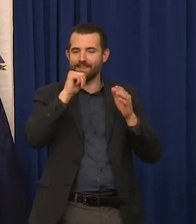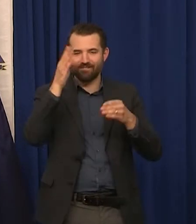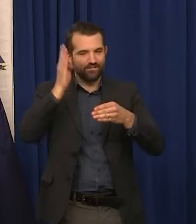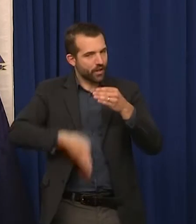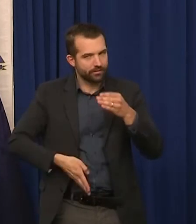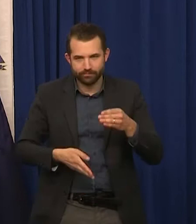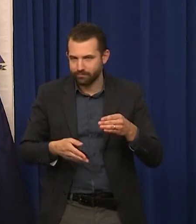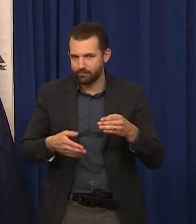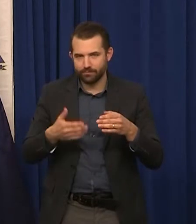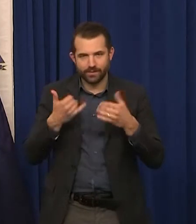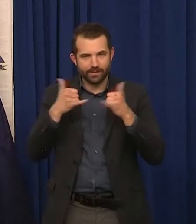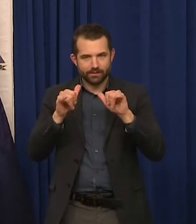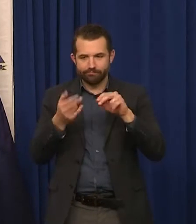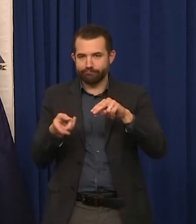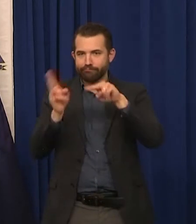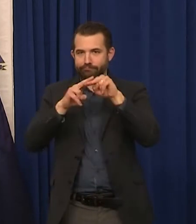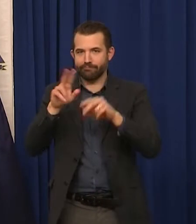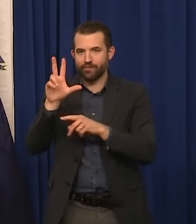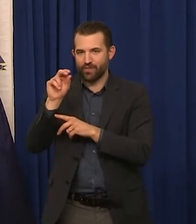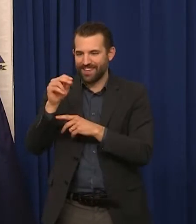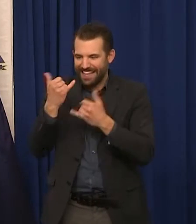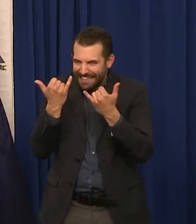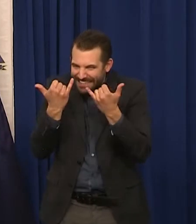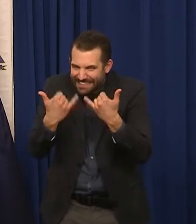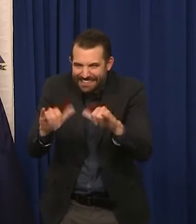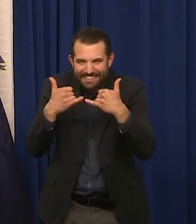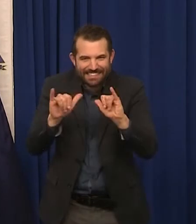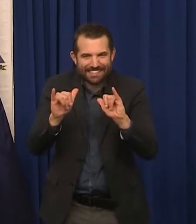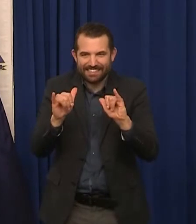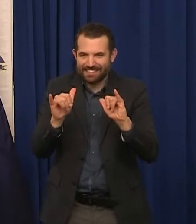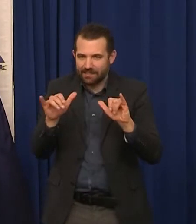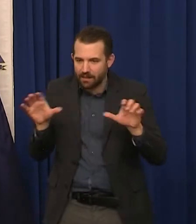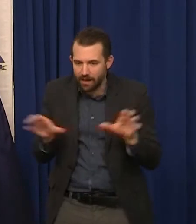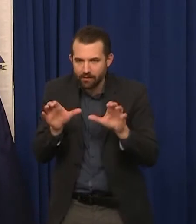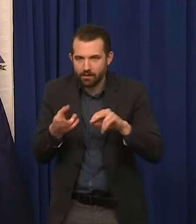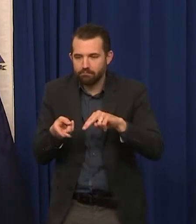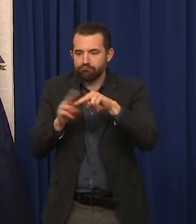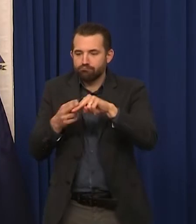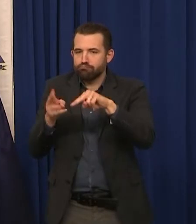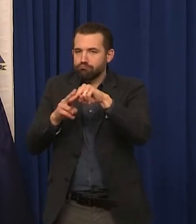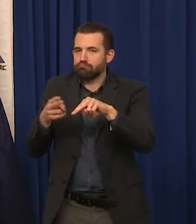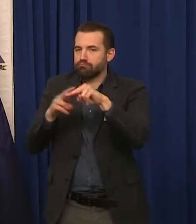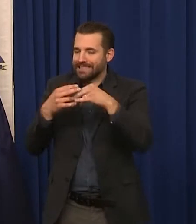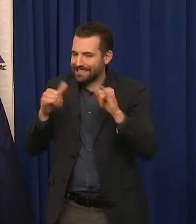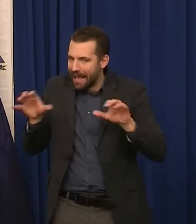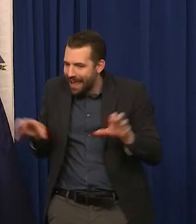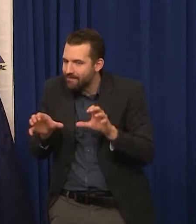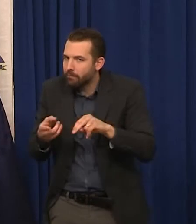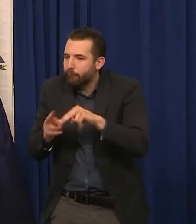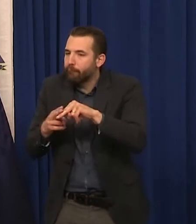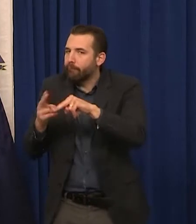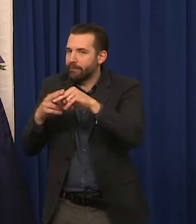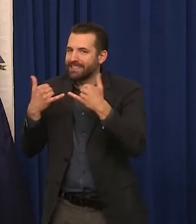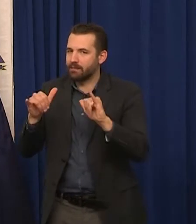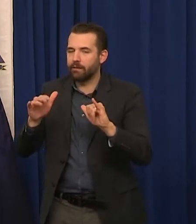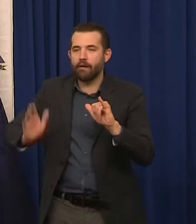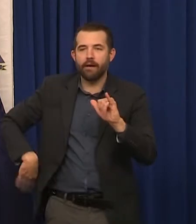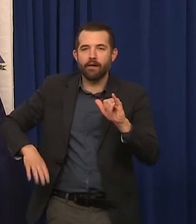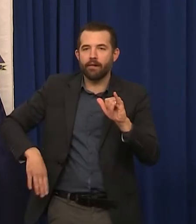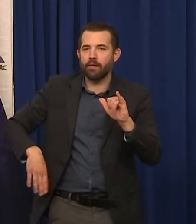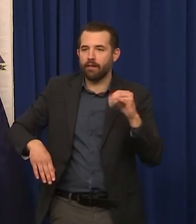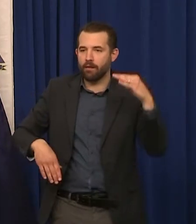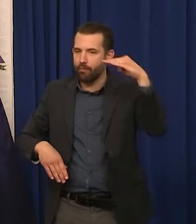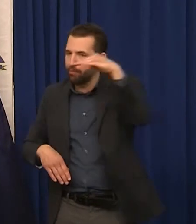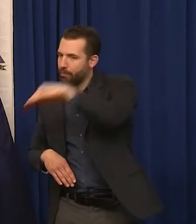yesterday, we're still very much in the thick of things. We're seeing additional cases, and given the low numbers that